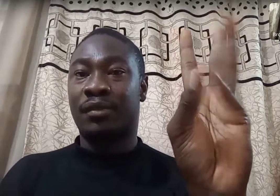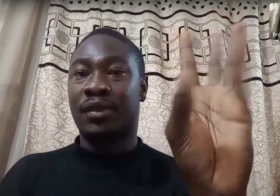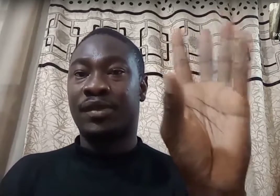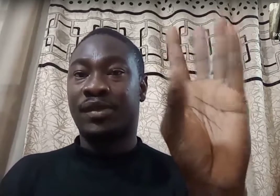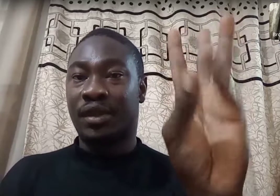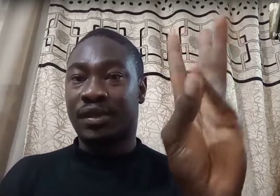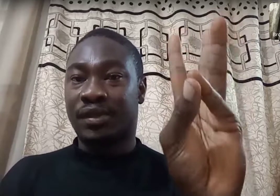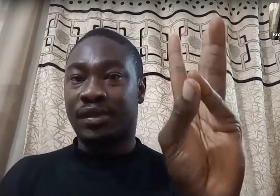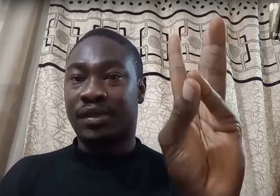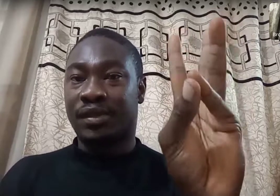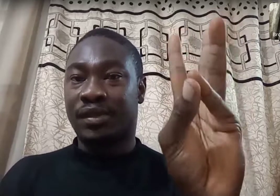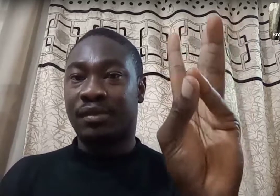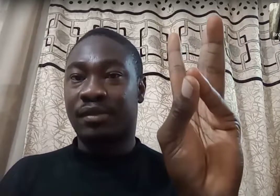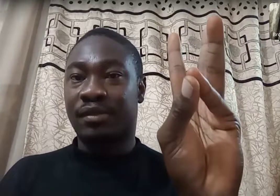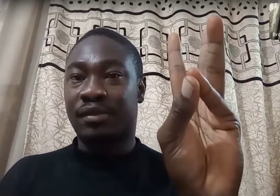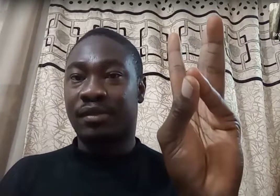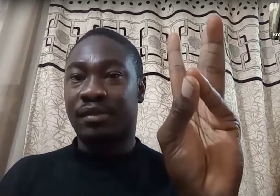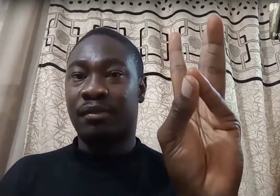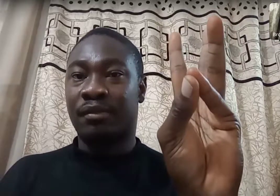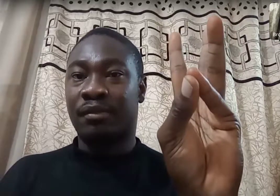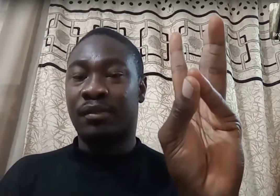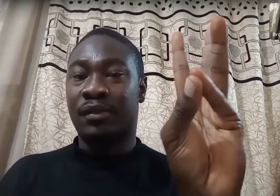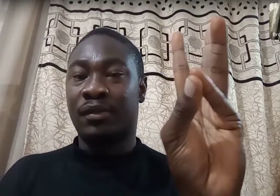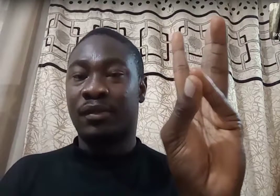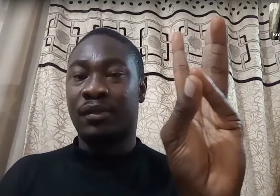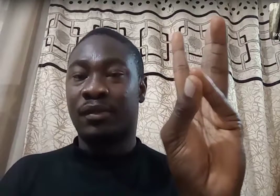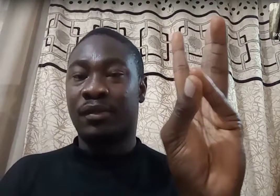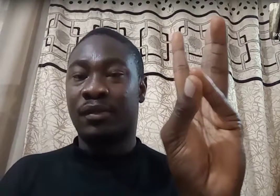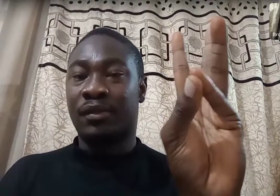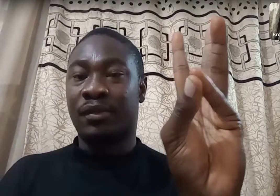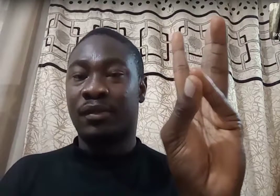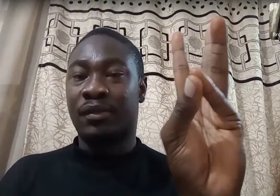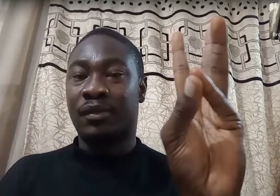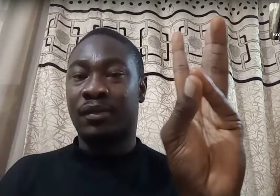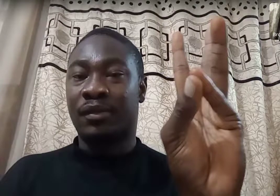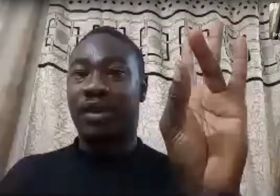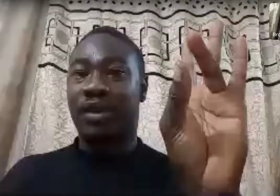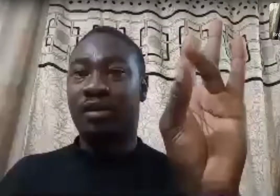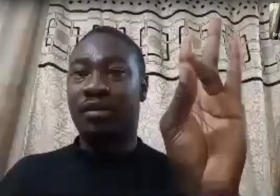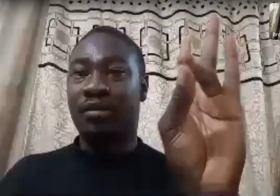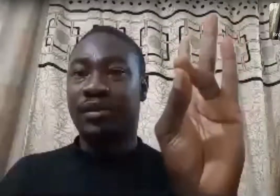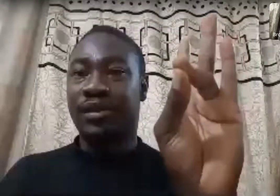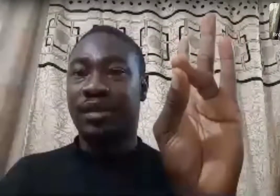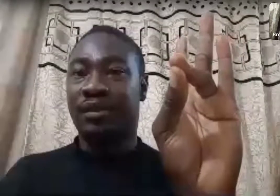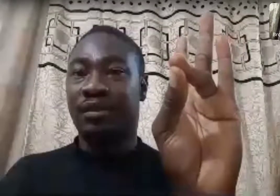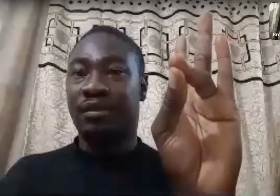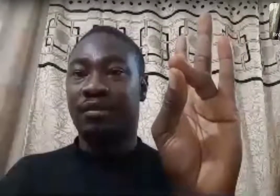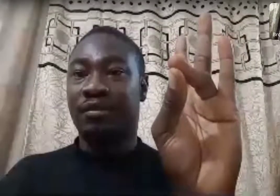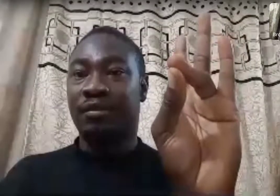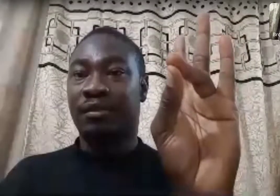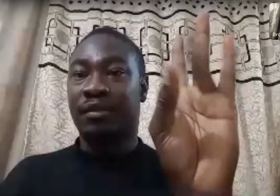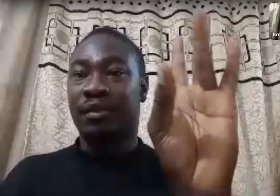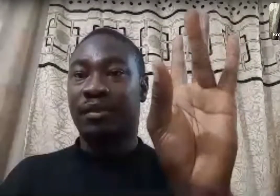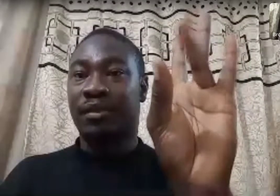6. And 7, you go to the ring finger, 7, 7.